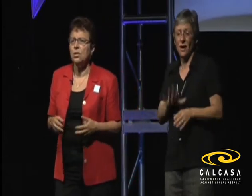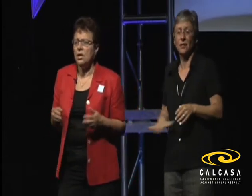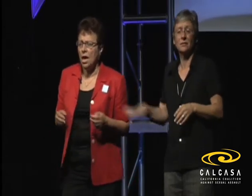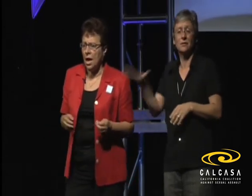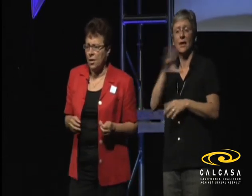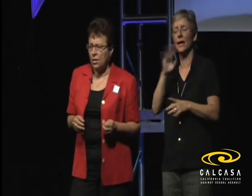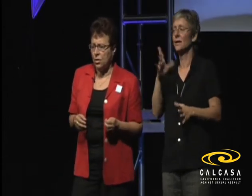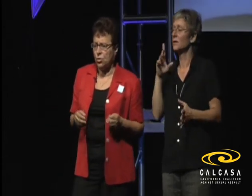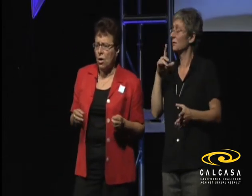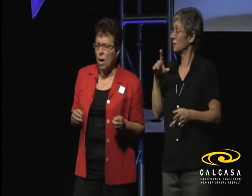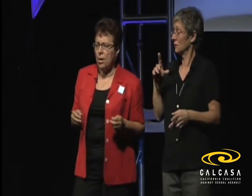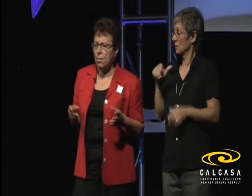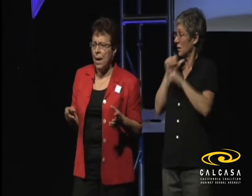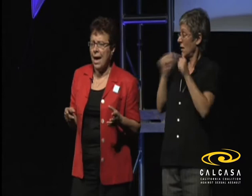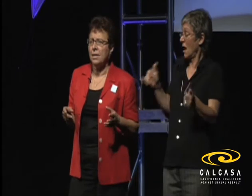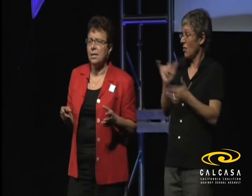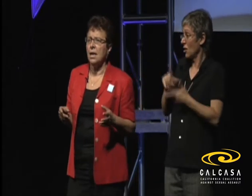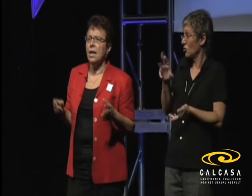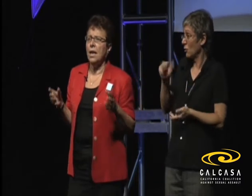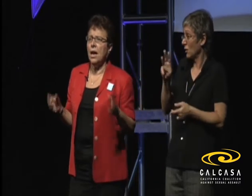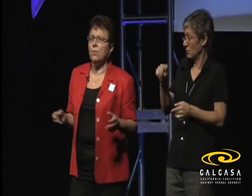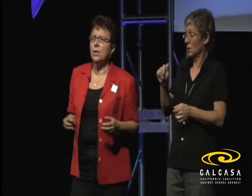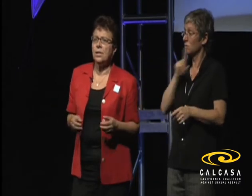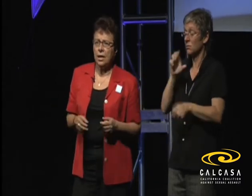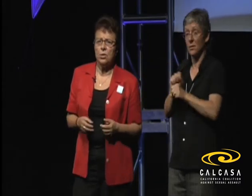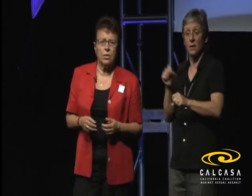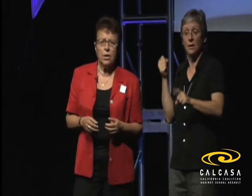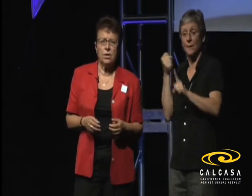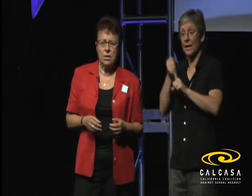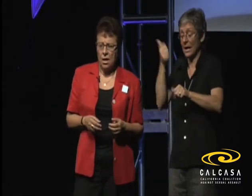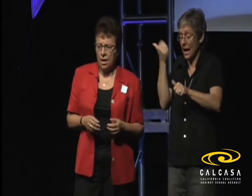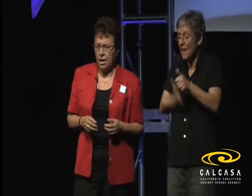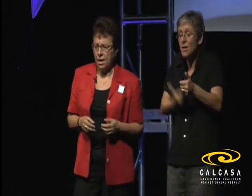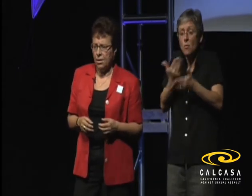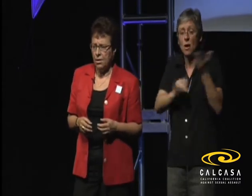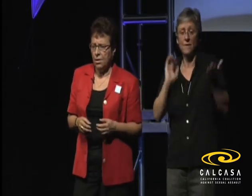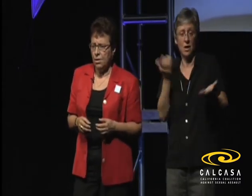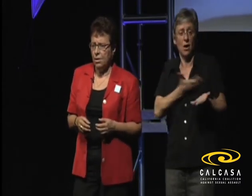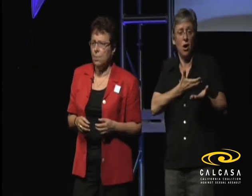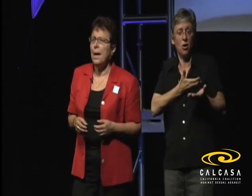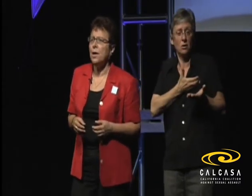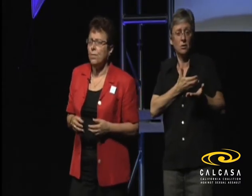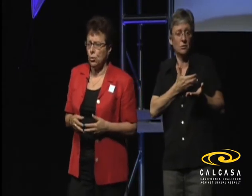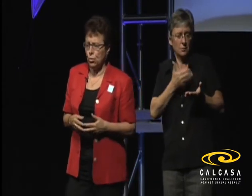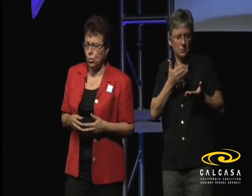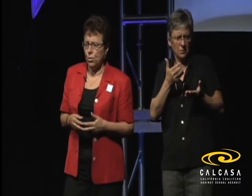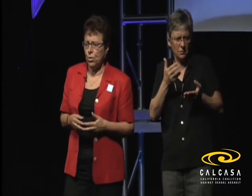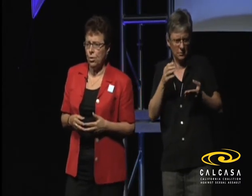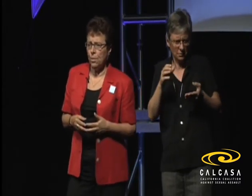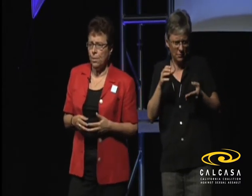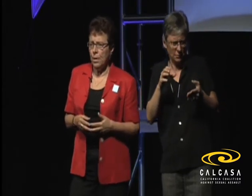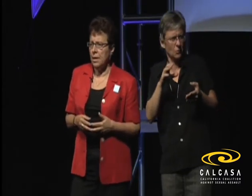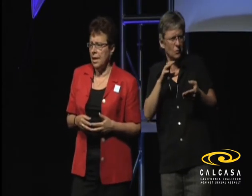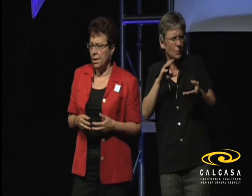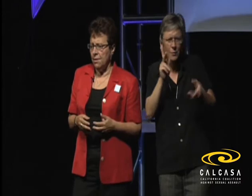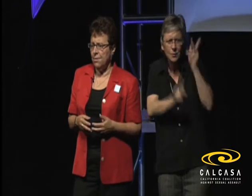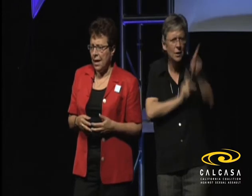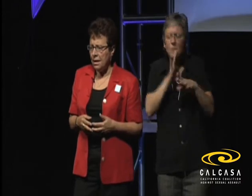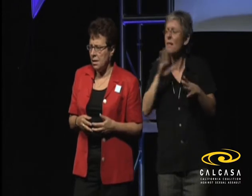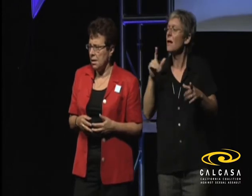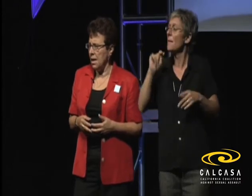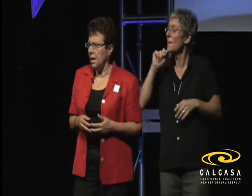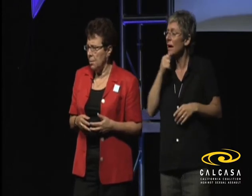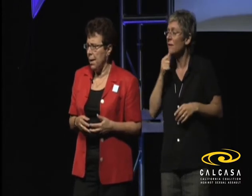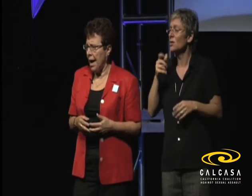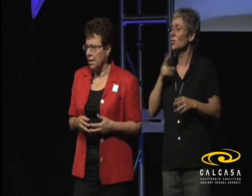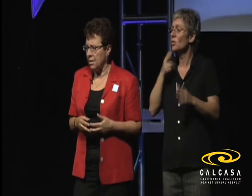and to deny that this trauma impacts every sector of our society. The painful truth is that the